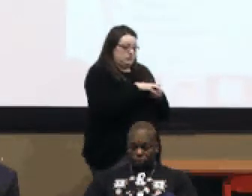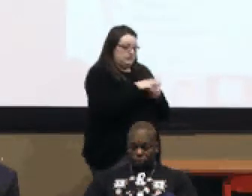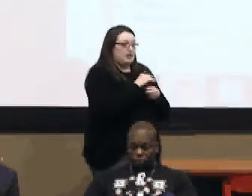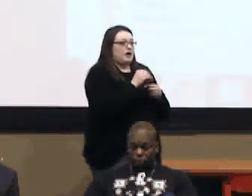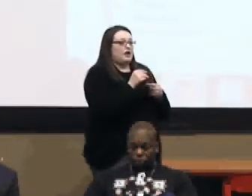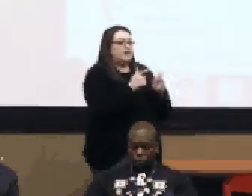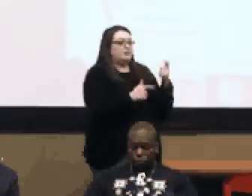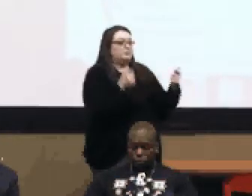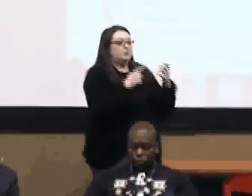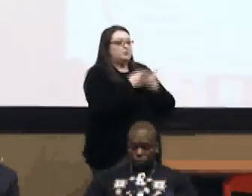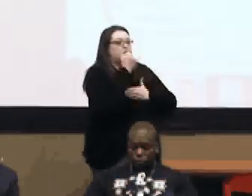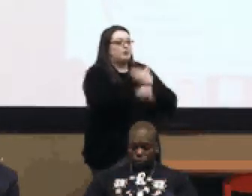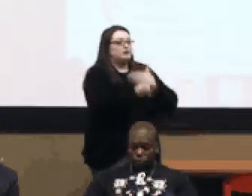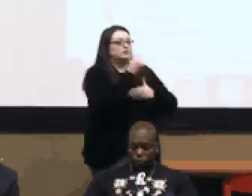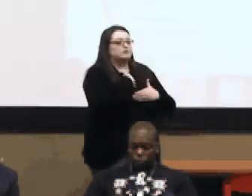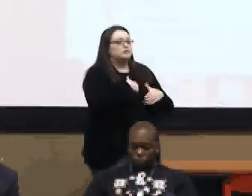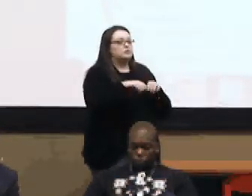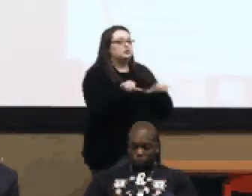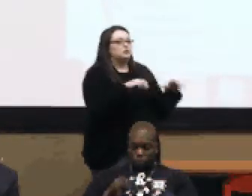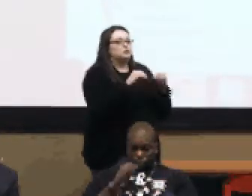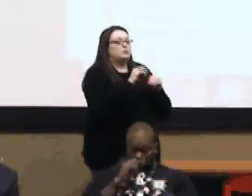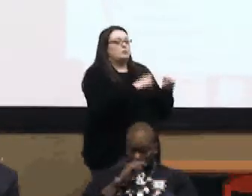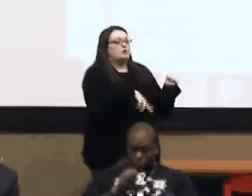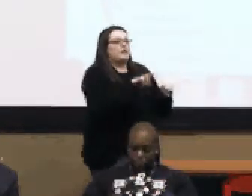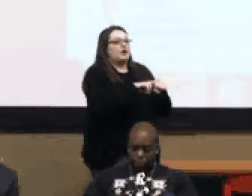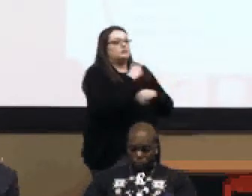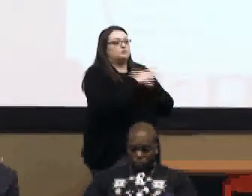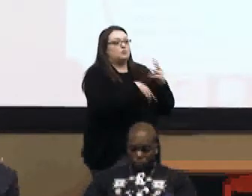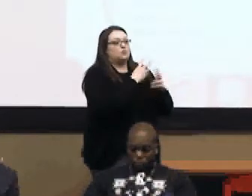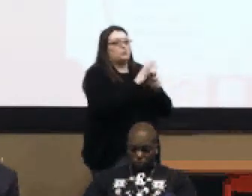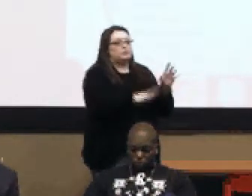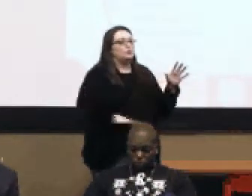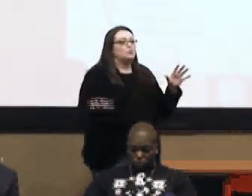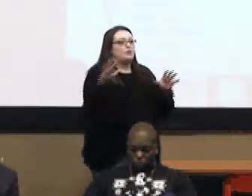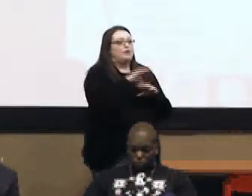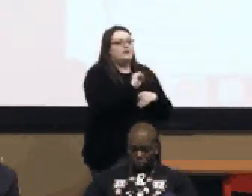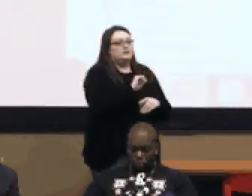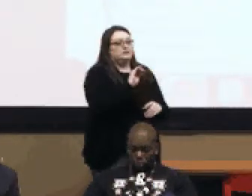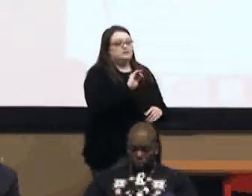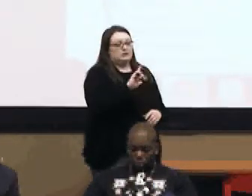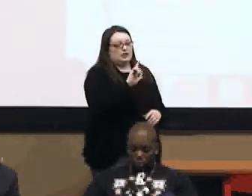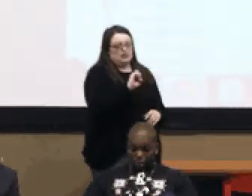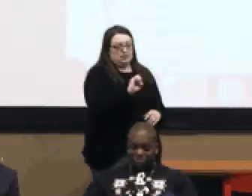the bigger projects that we do on a more national or worldwide scale. So